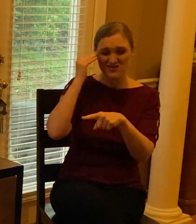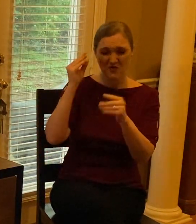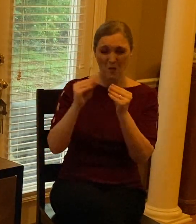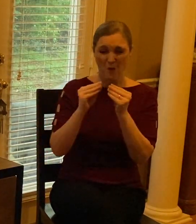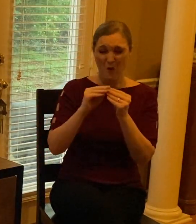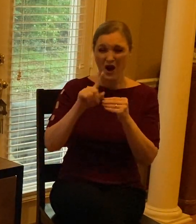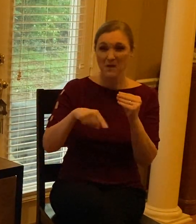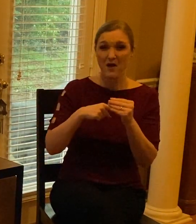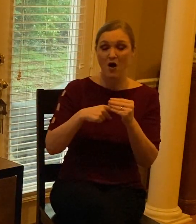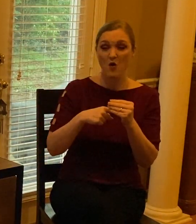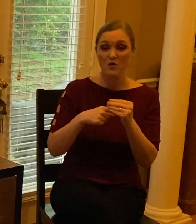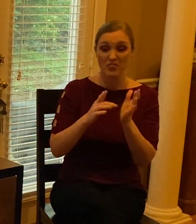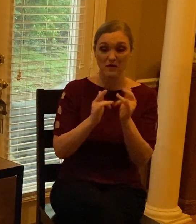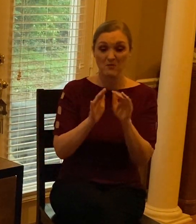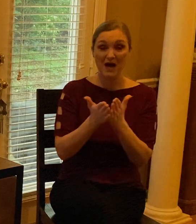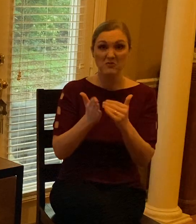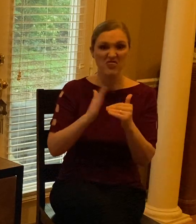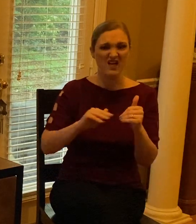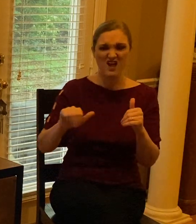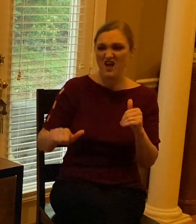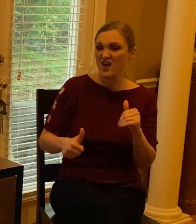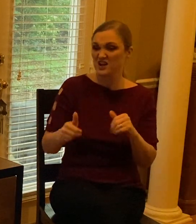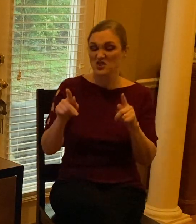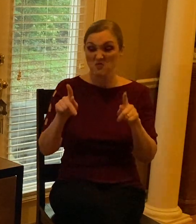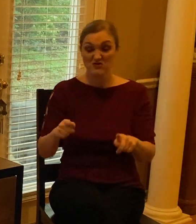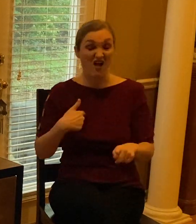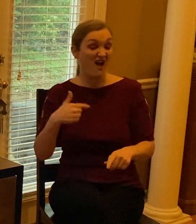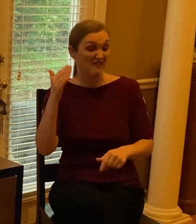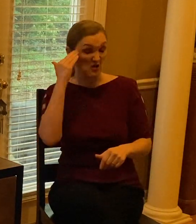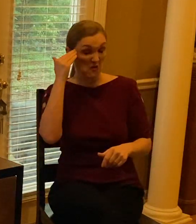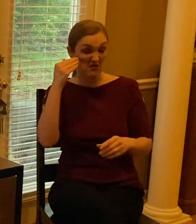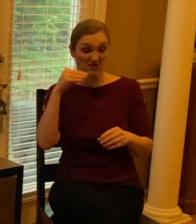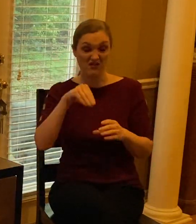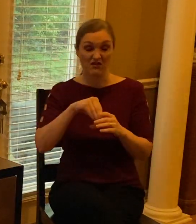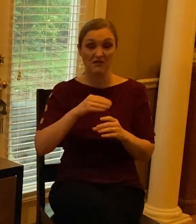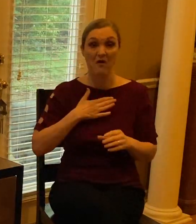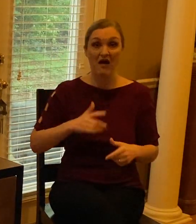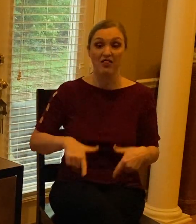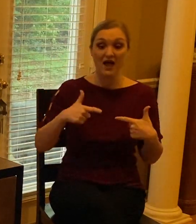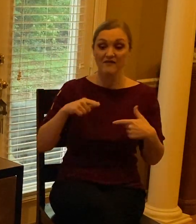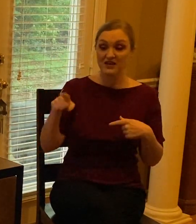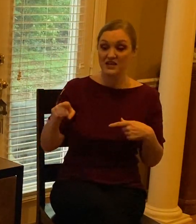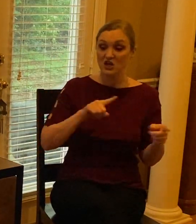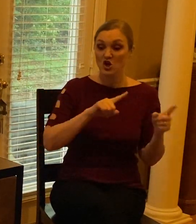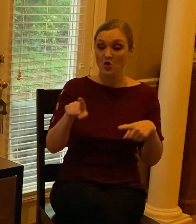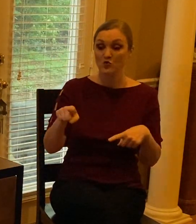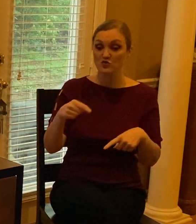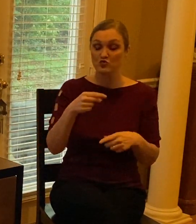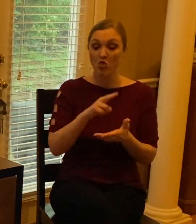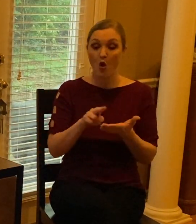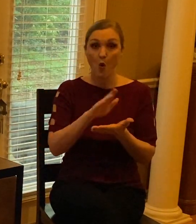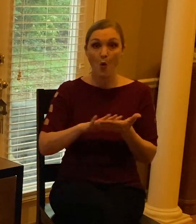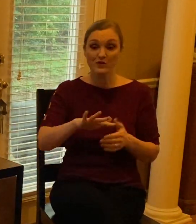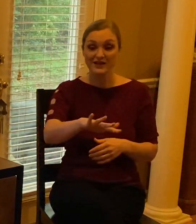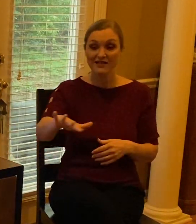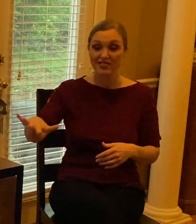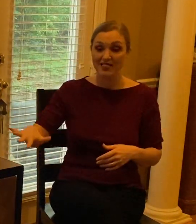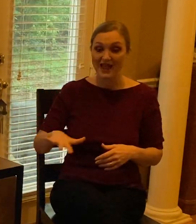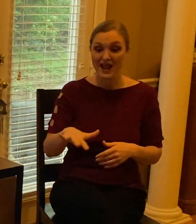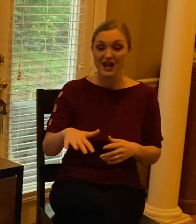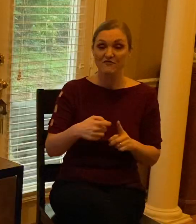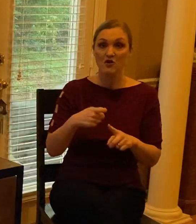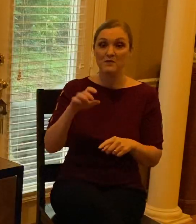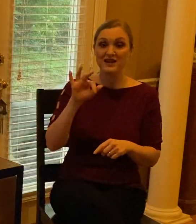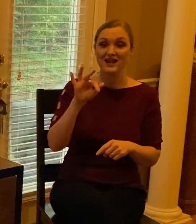Bible than any person I've ever known in my life. He was a Holy Land guide. From 1972